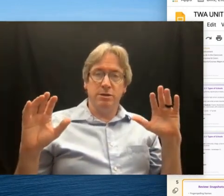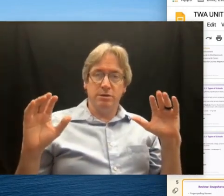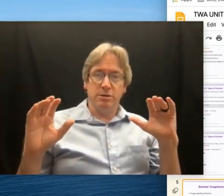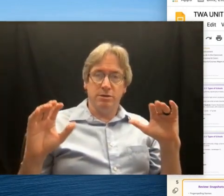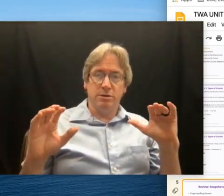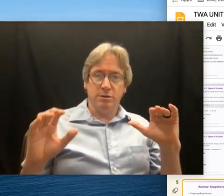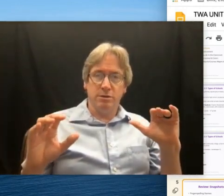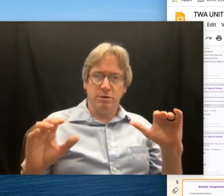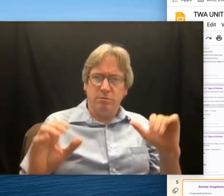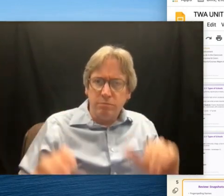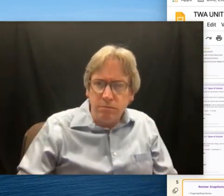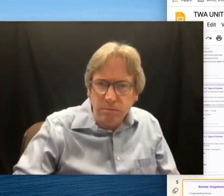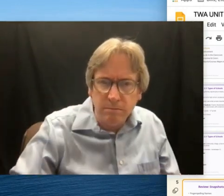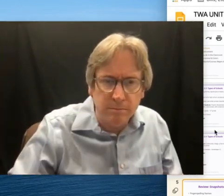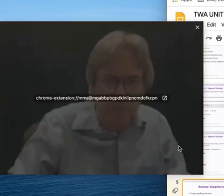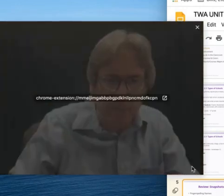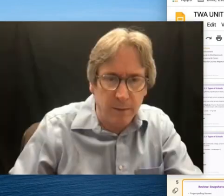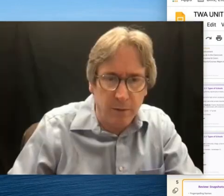Pause